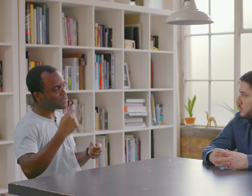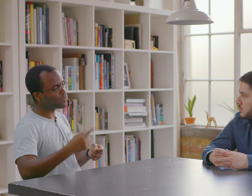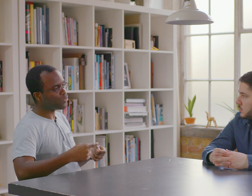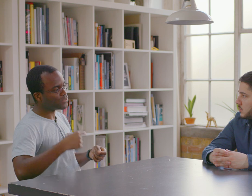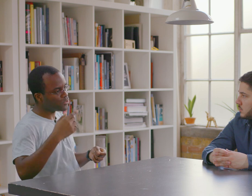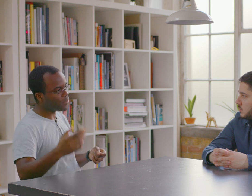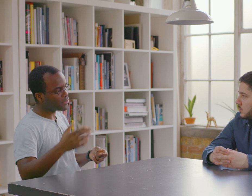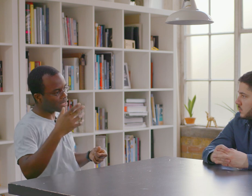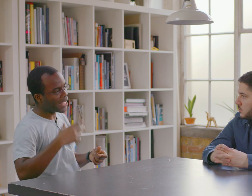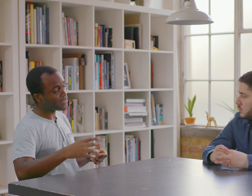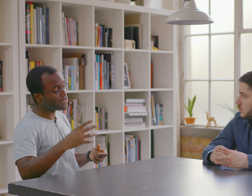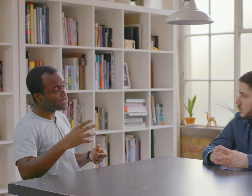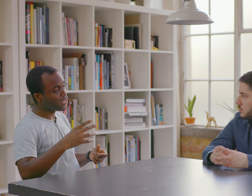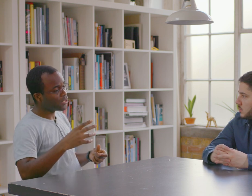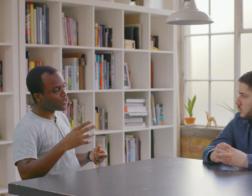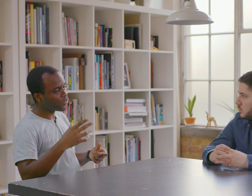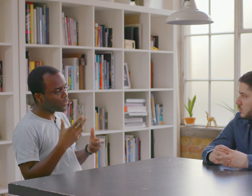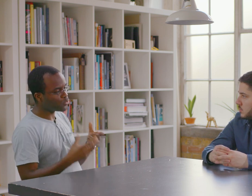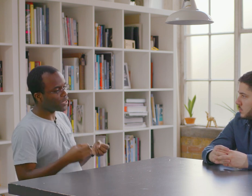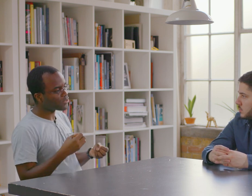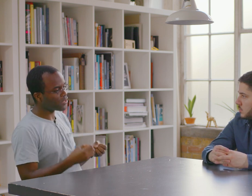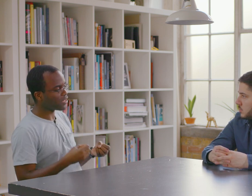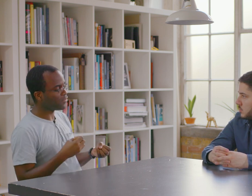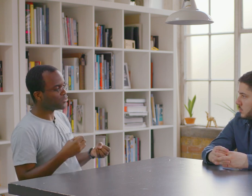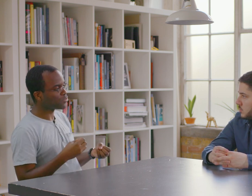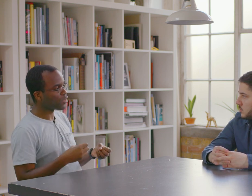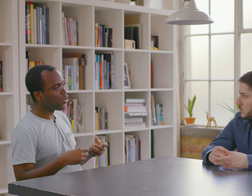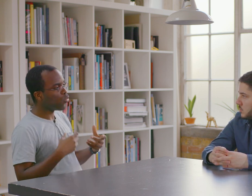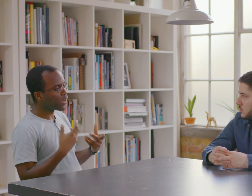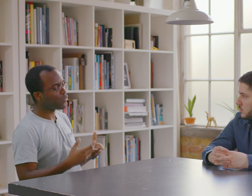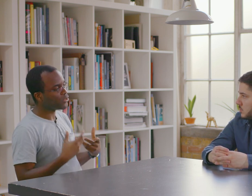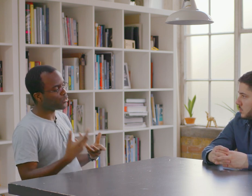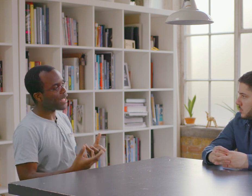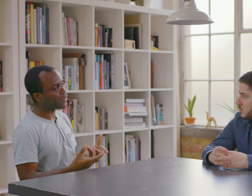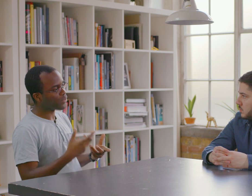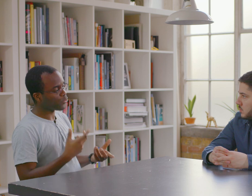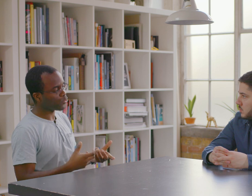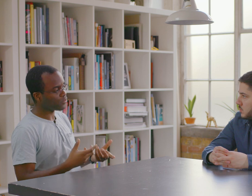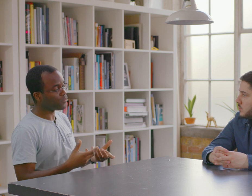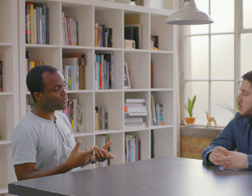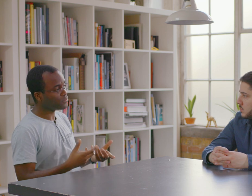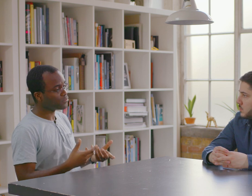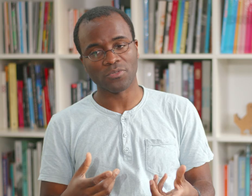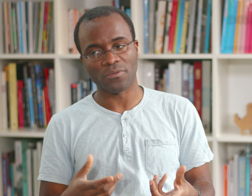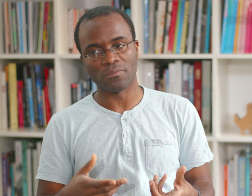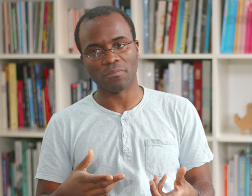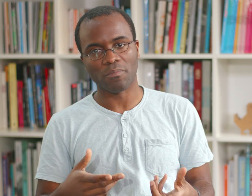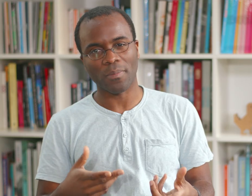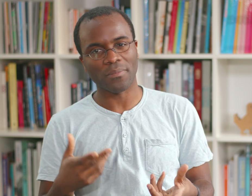evolve as new capabilities get added we should be asking ourselves what can we do now that we couldn't do before so probably the